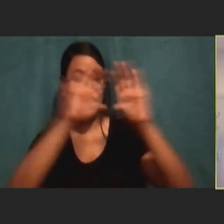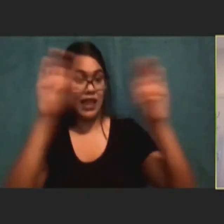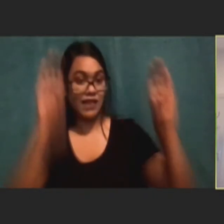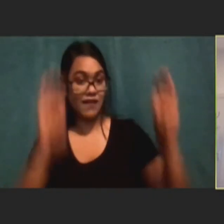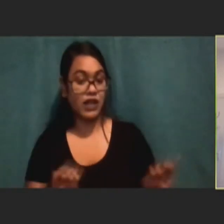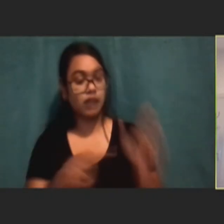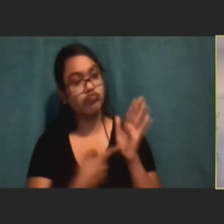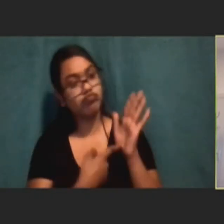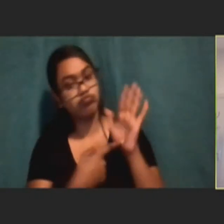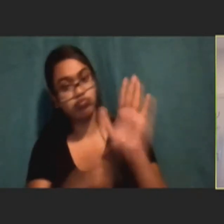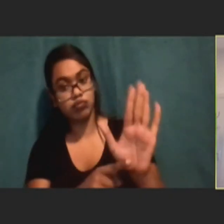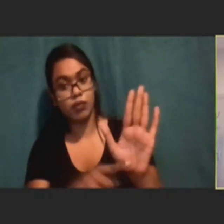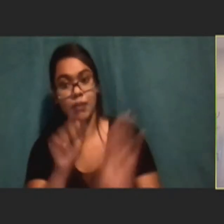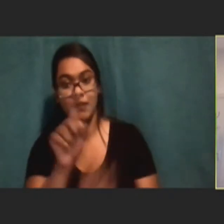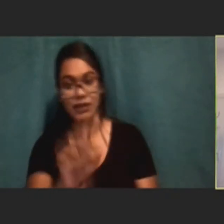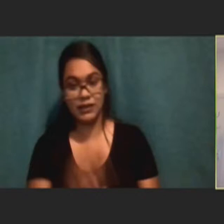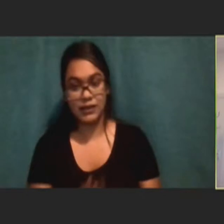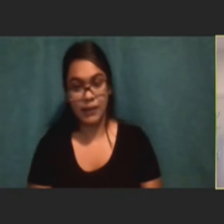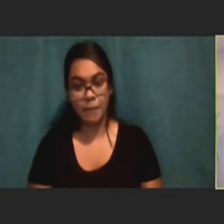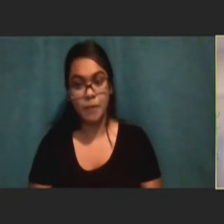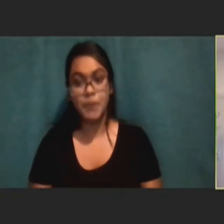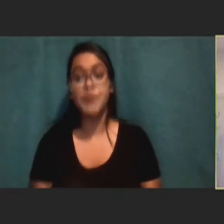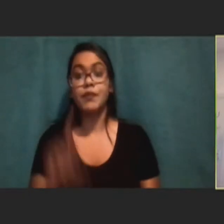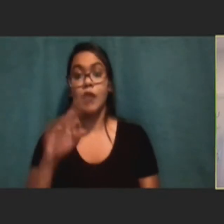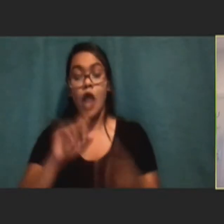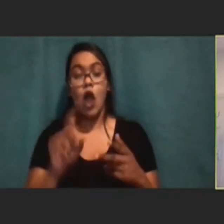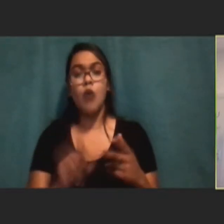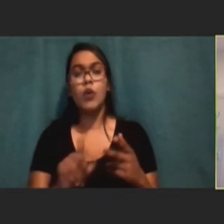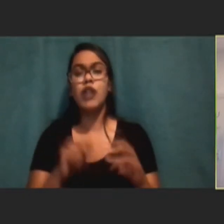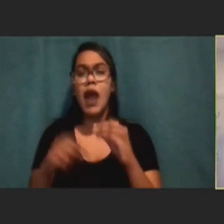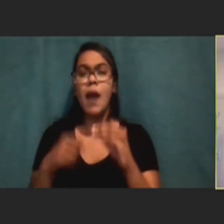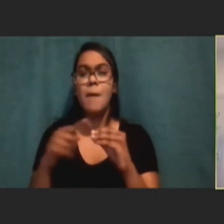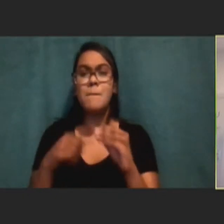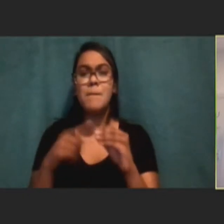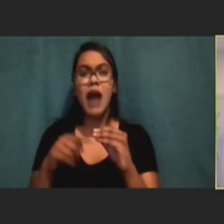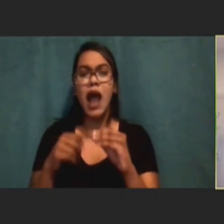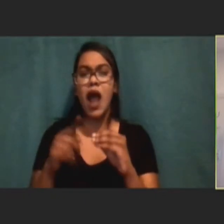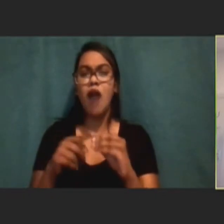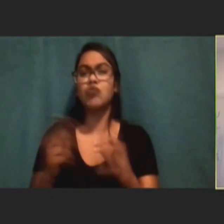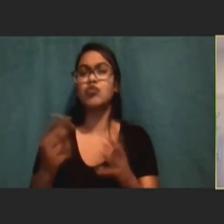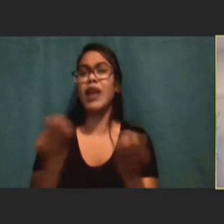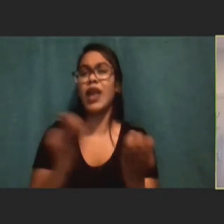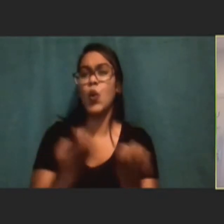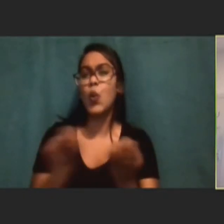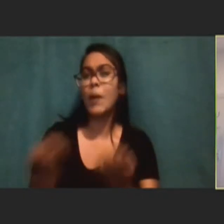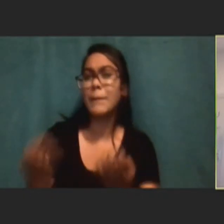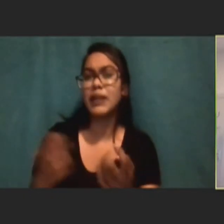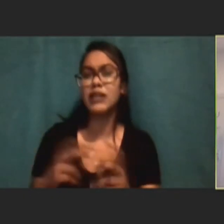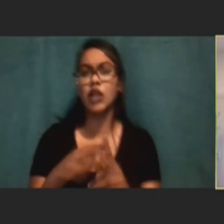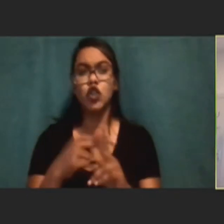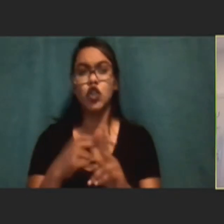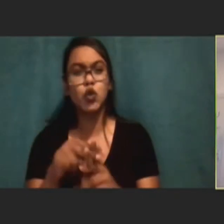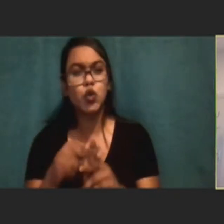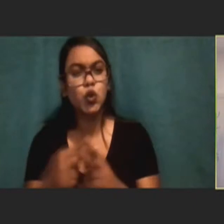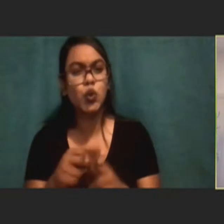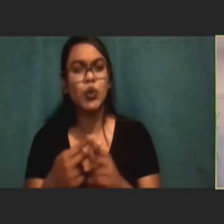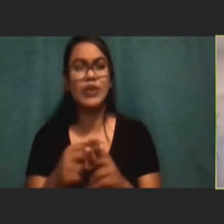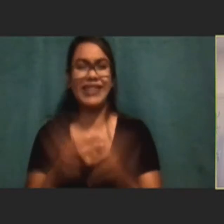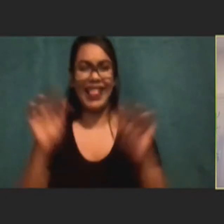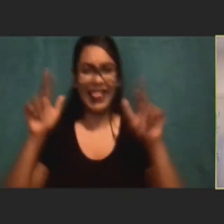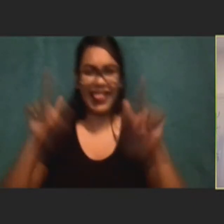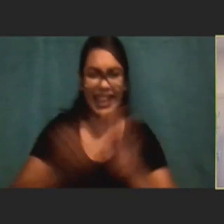The question of hospitalizations of under twos and so on, perhaps Unbin, who's a GP, and the colleagues